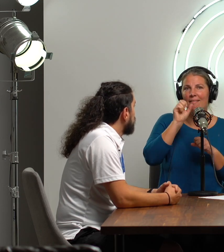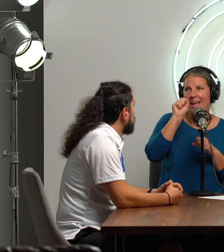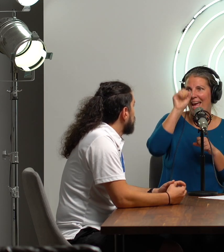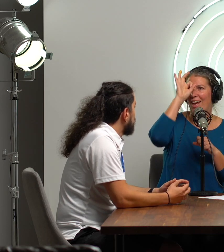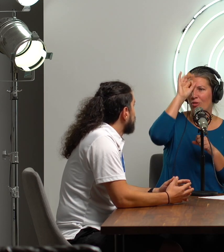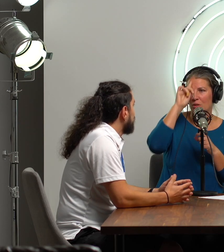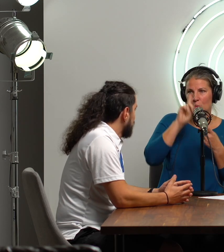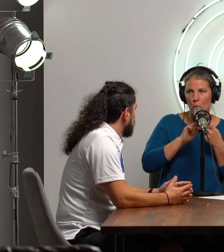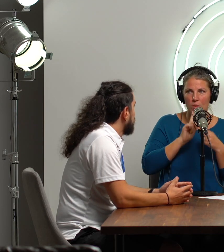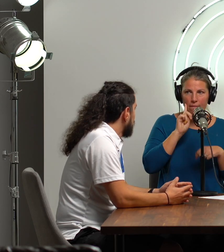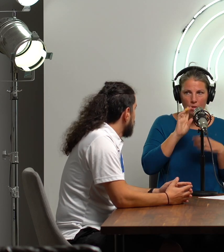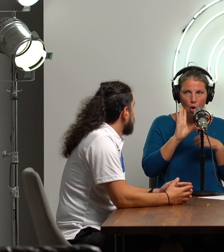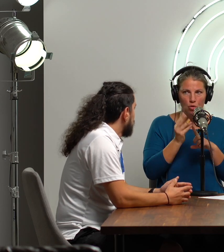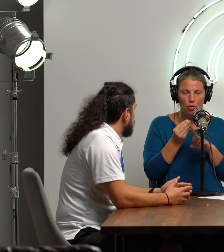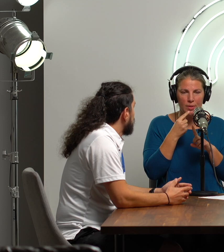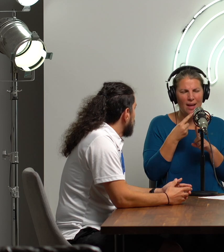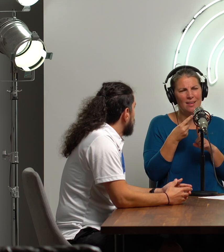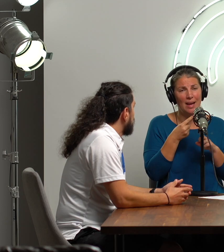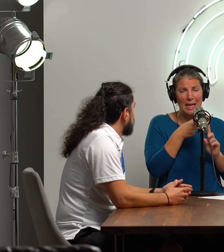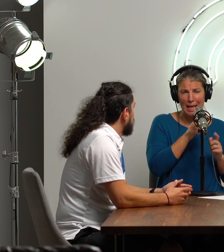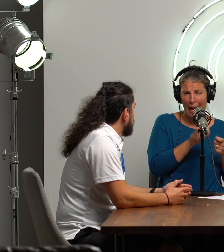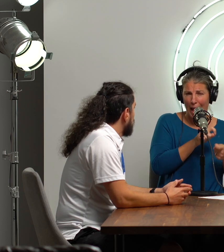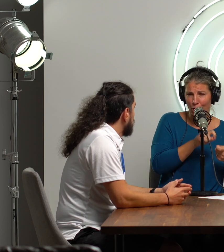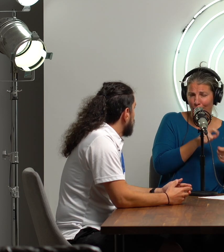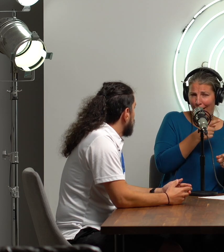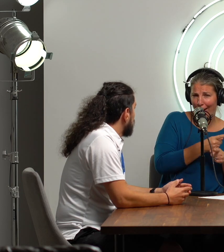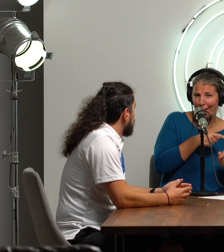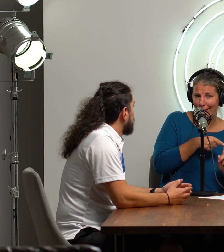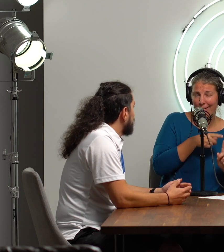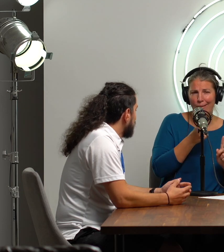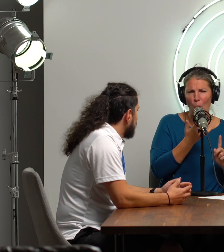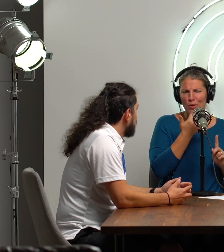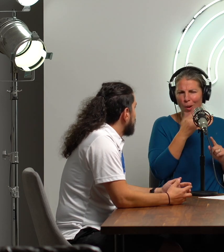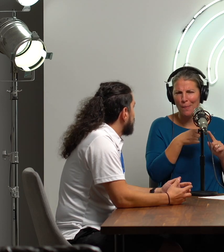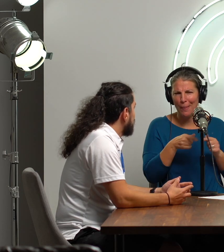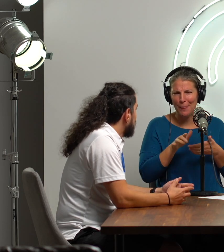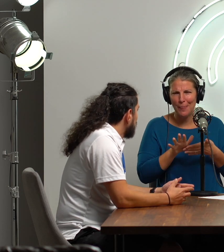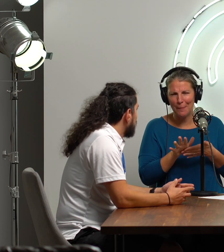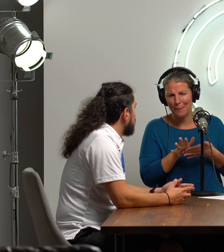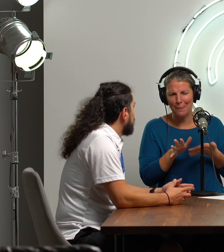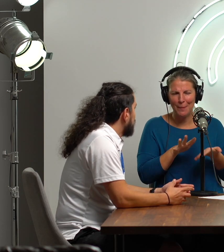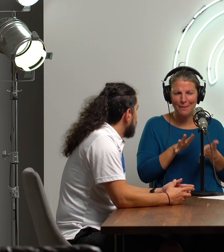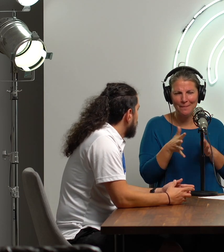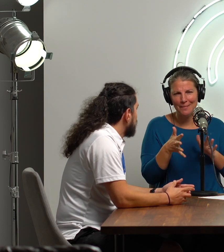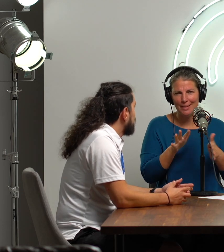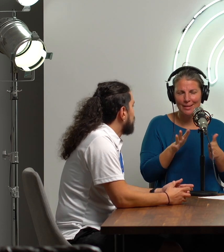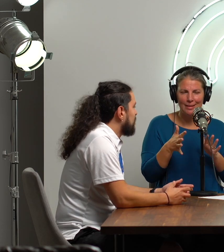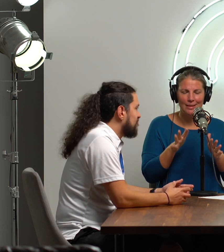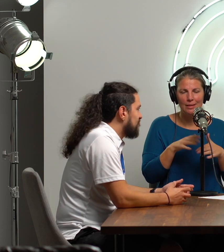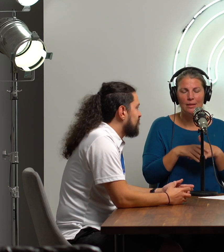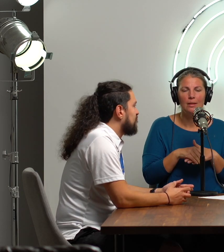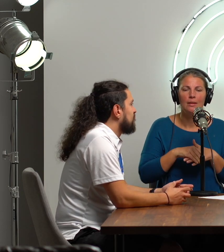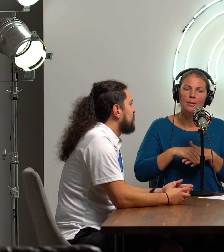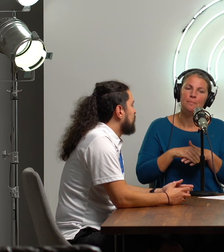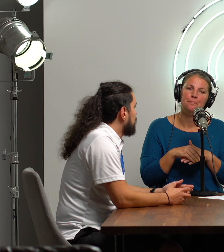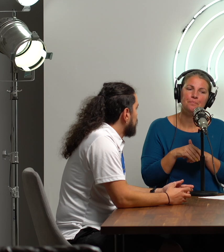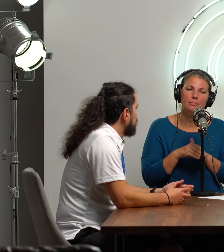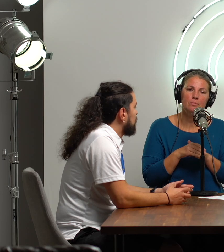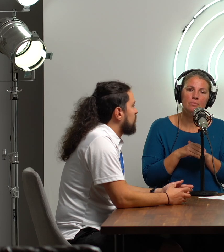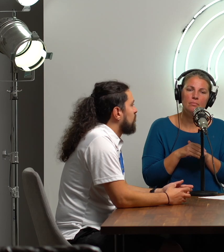to say how accurate is this what's wrong about it what would you say are other resources